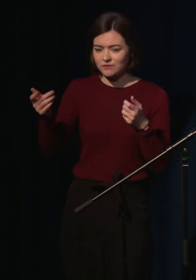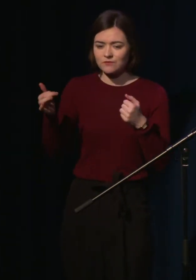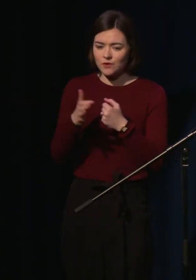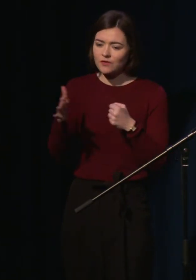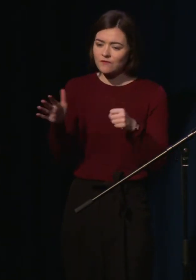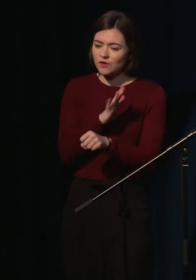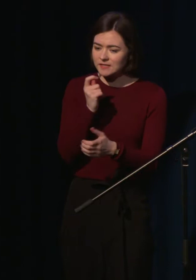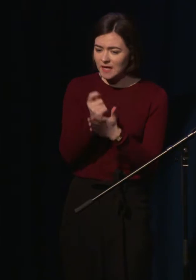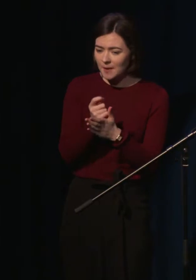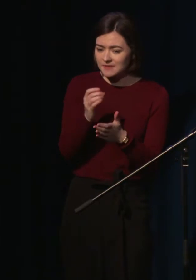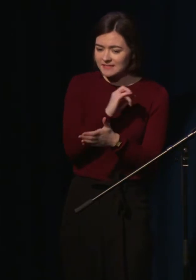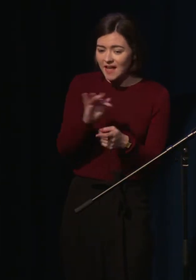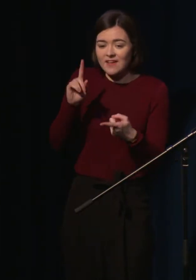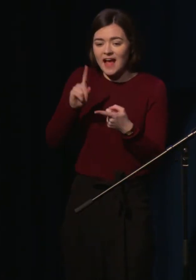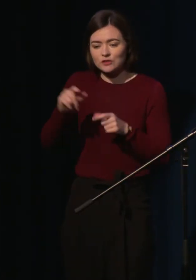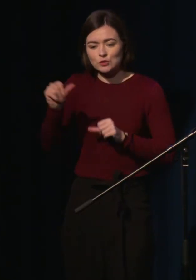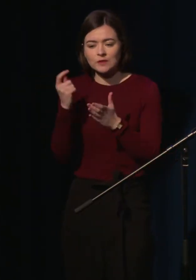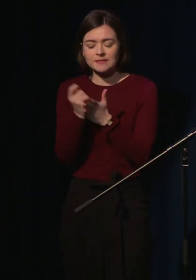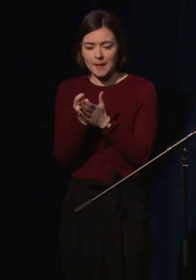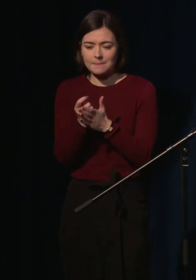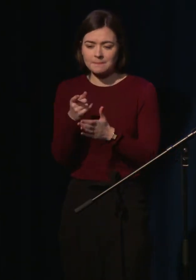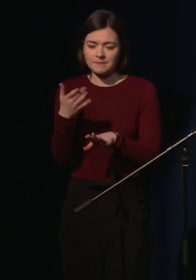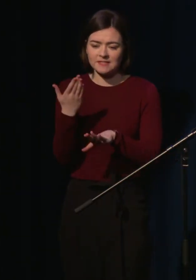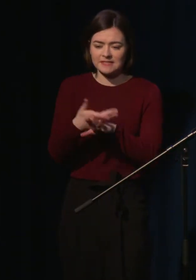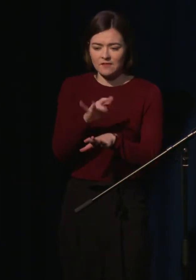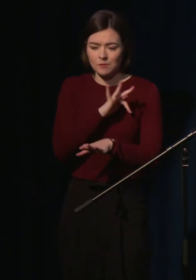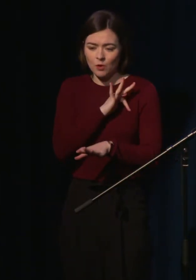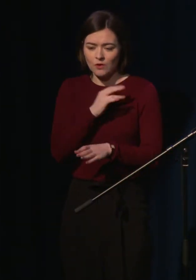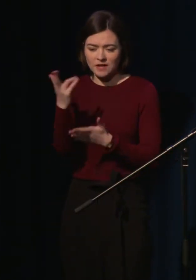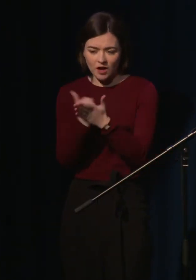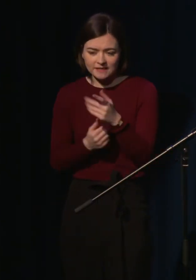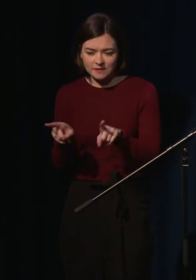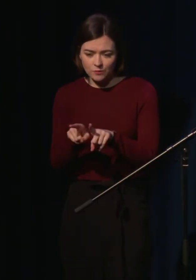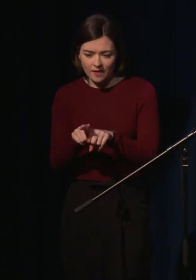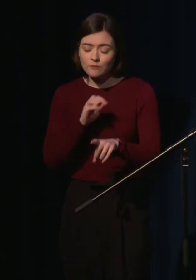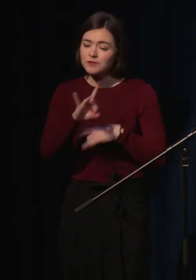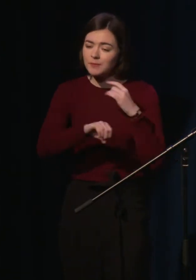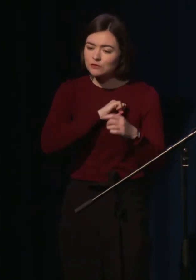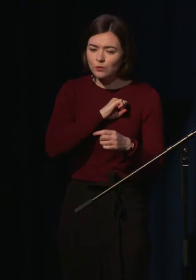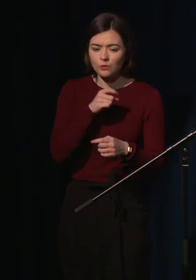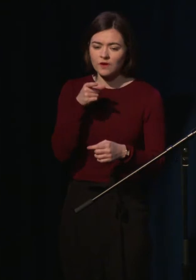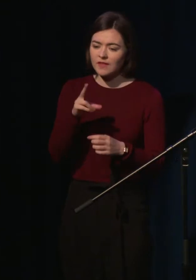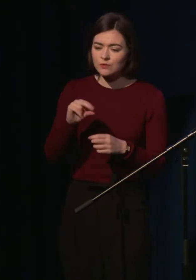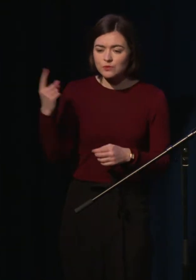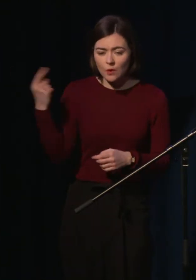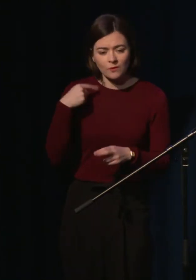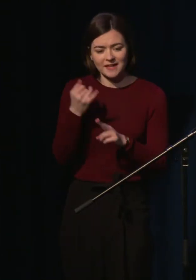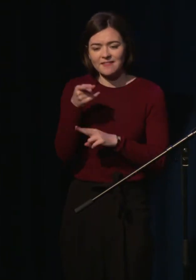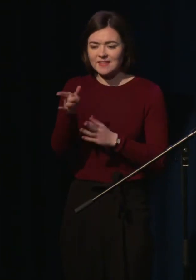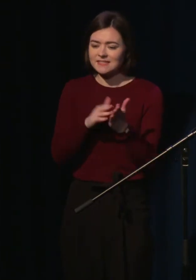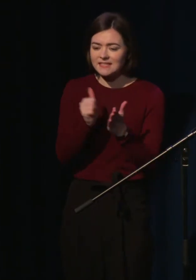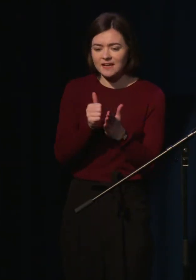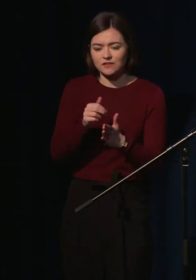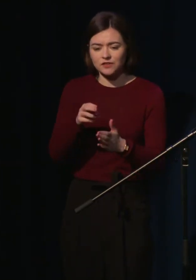staff to the short-term freelance artist and sole trader. And there is a need to ensure that no one in the sector is